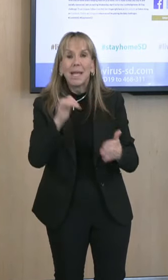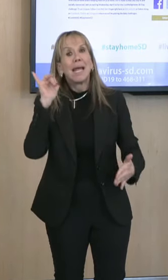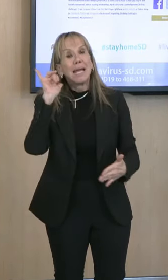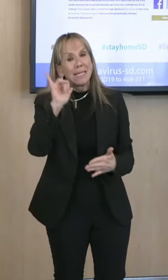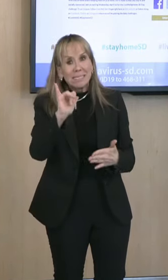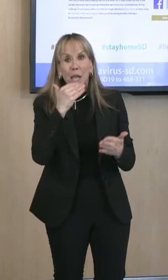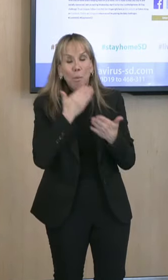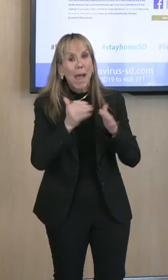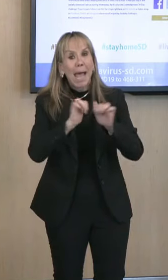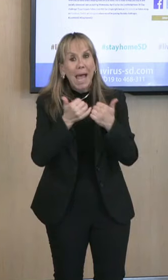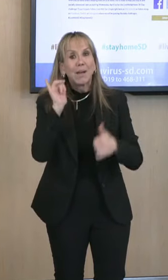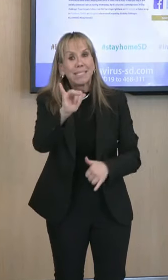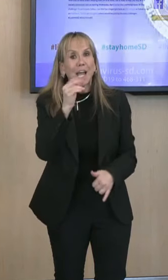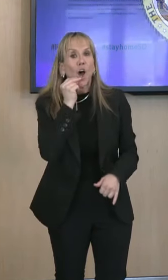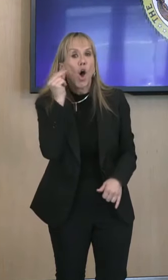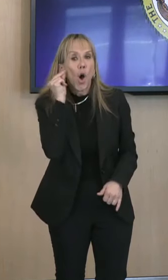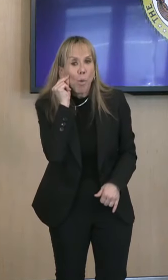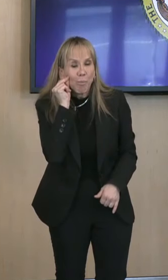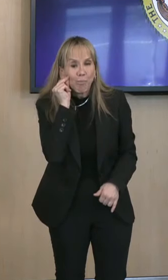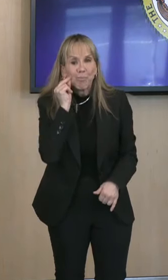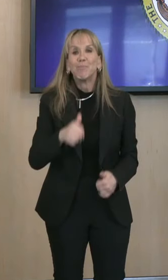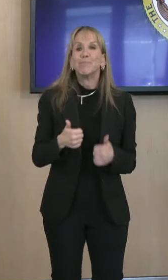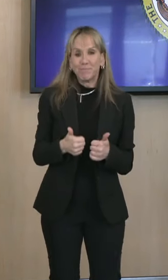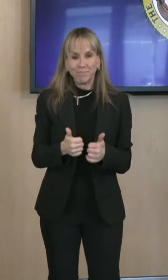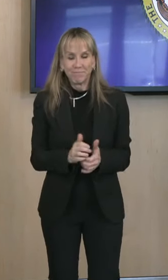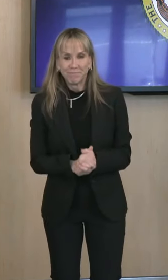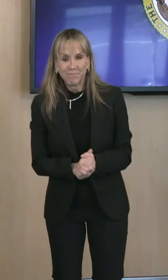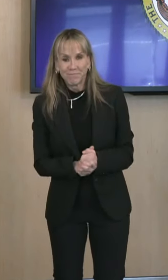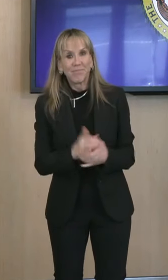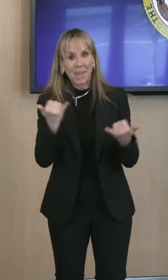and to stay well, stay home.